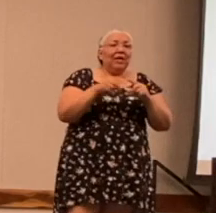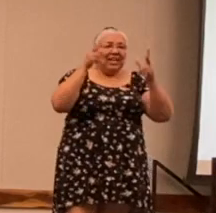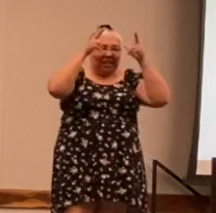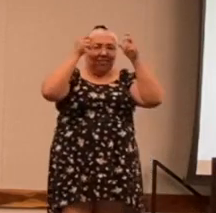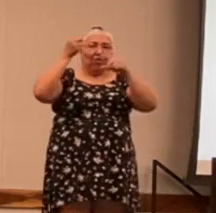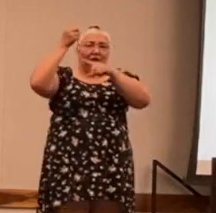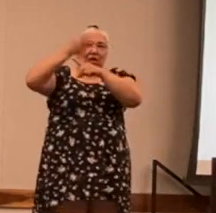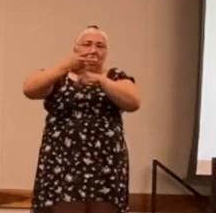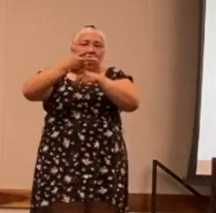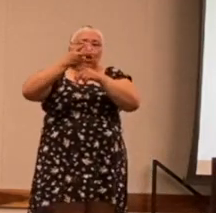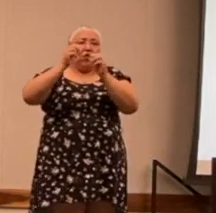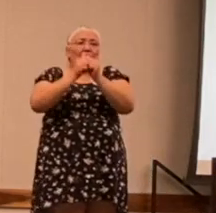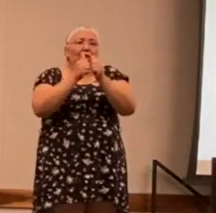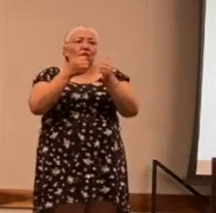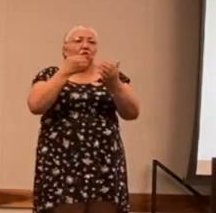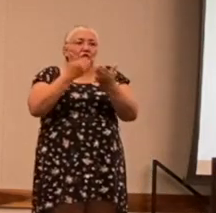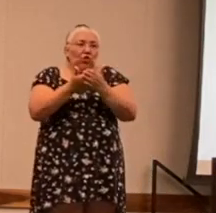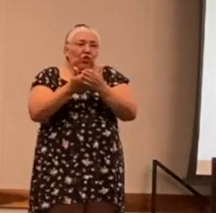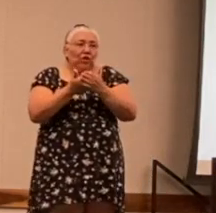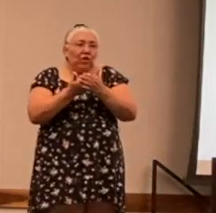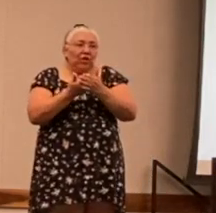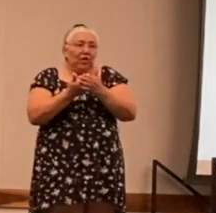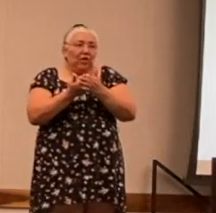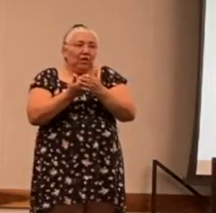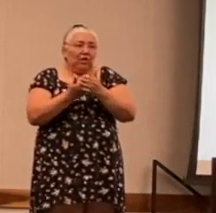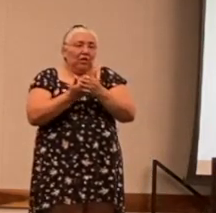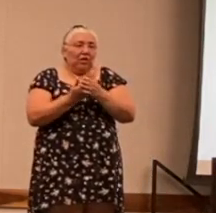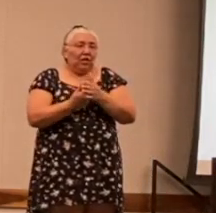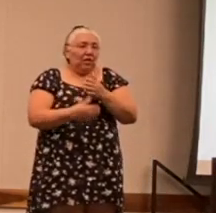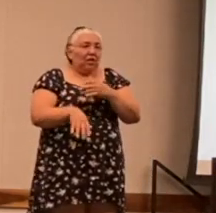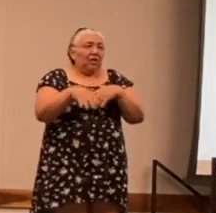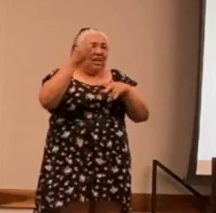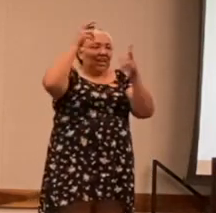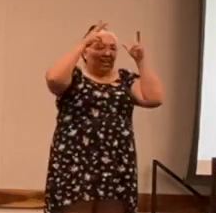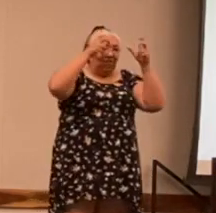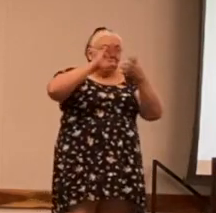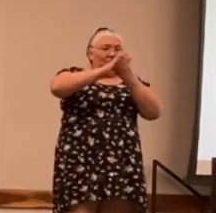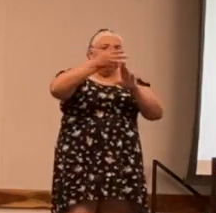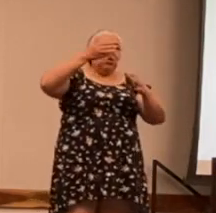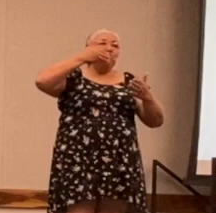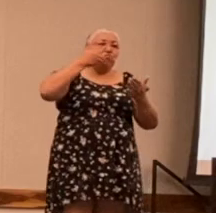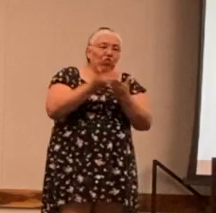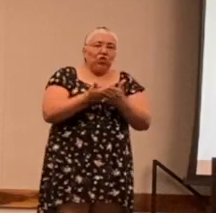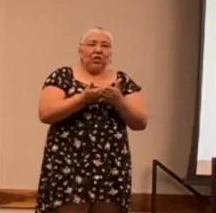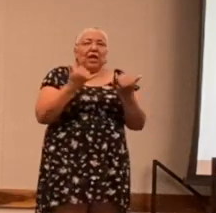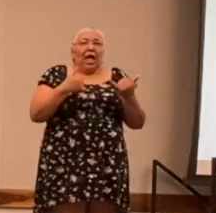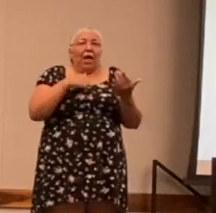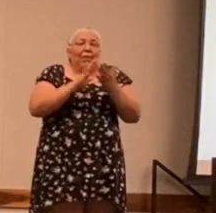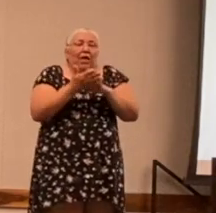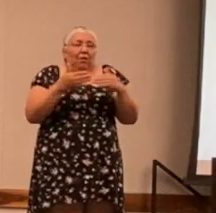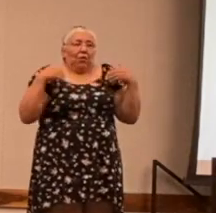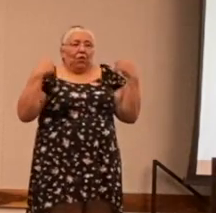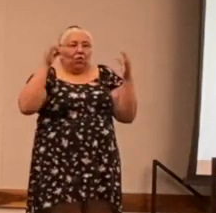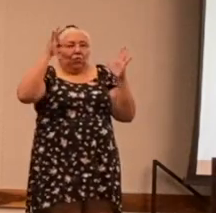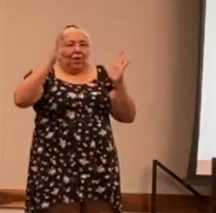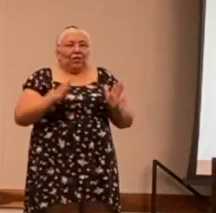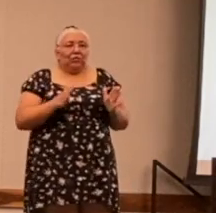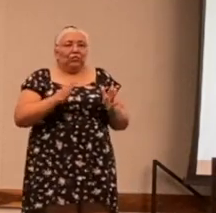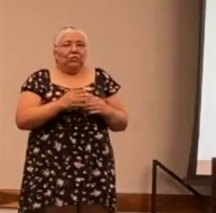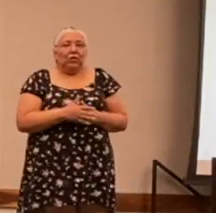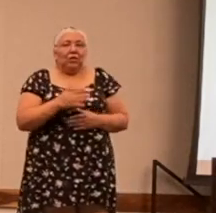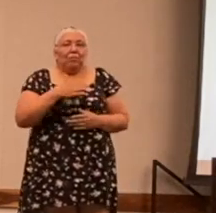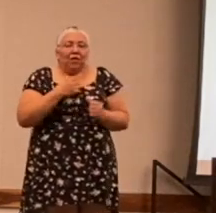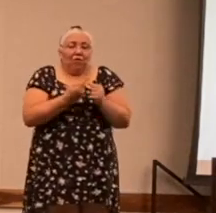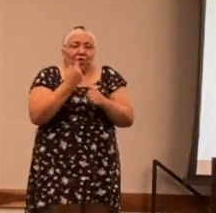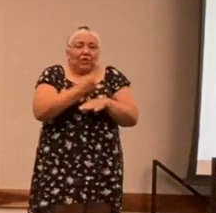evil with good. Say it again. But conquer evil with good. When I became a youth pastor, my very